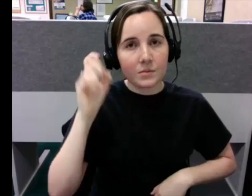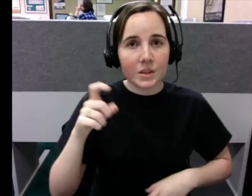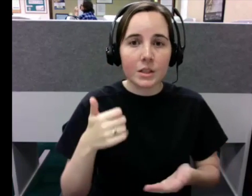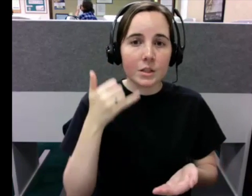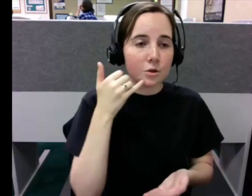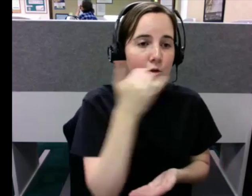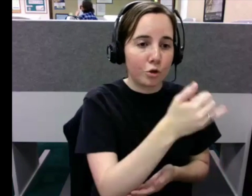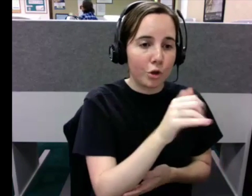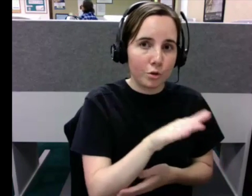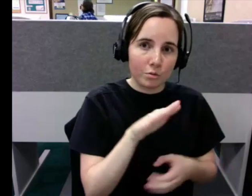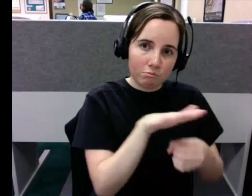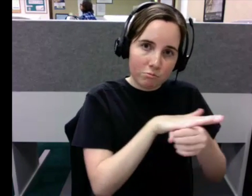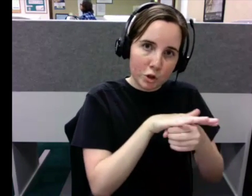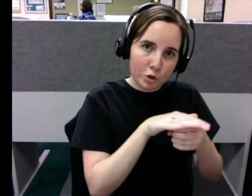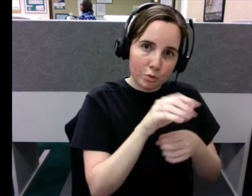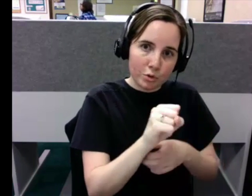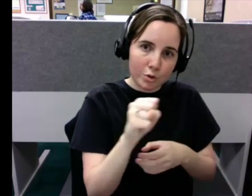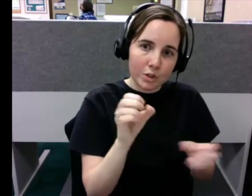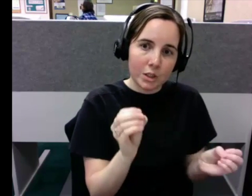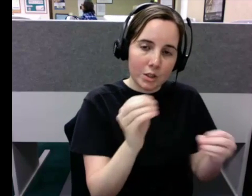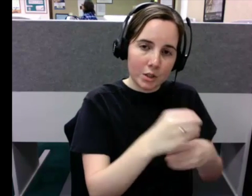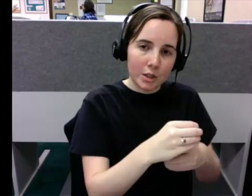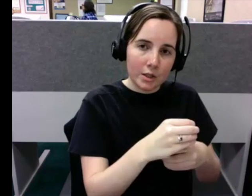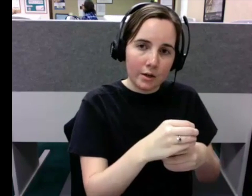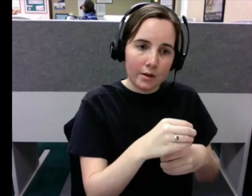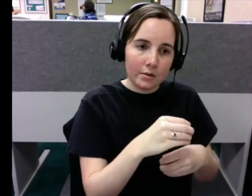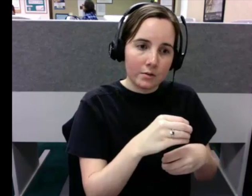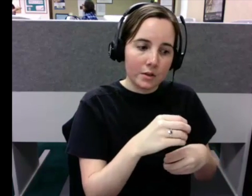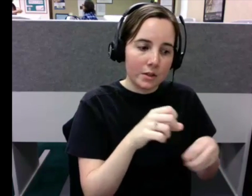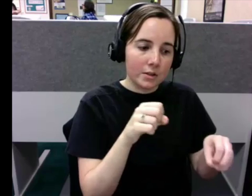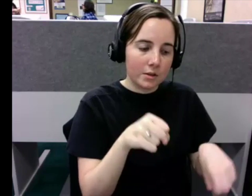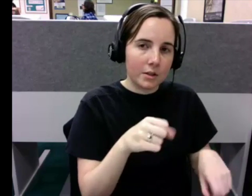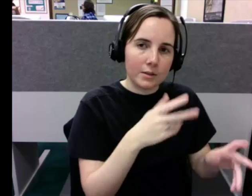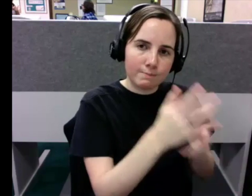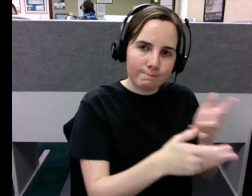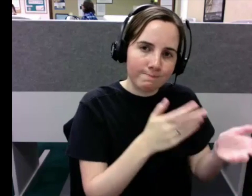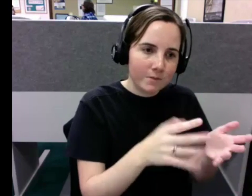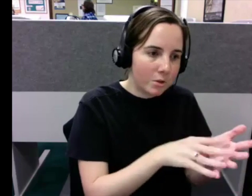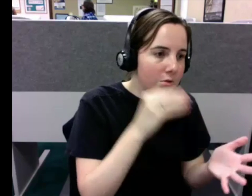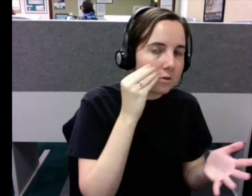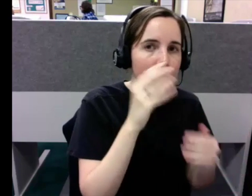public welfare office for information about the services available in your community.